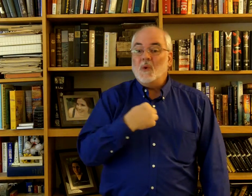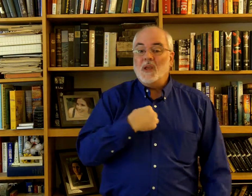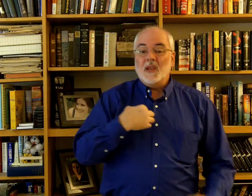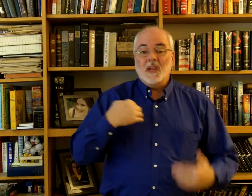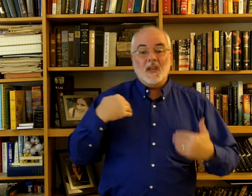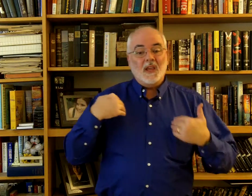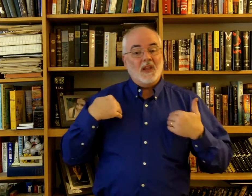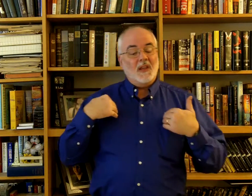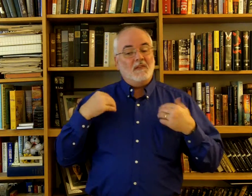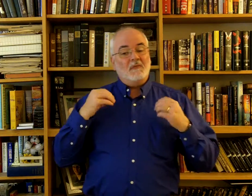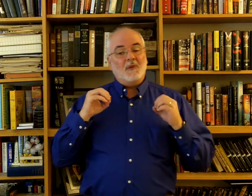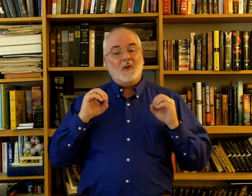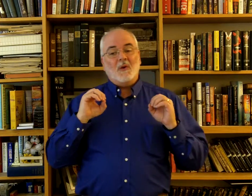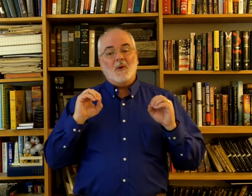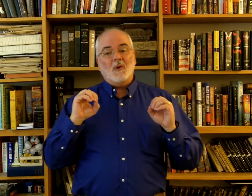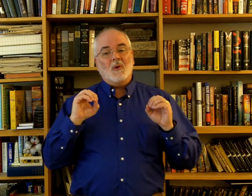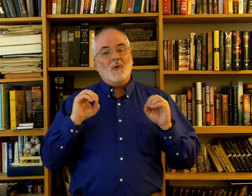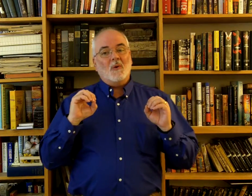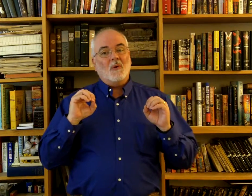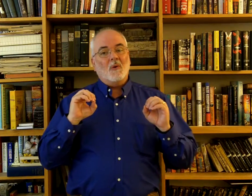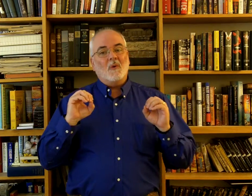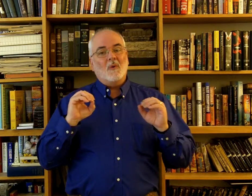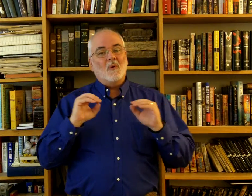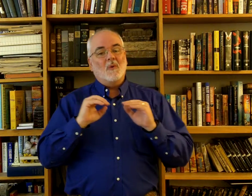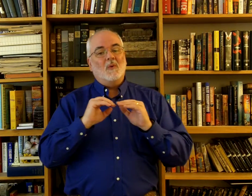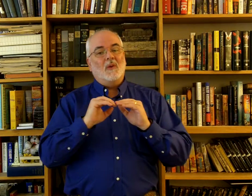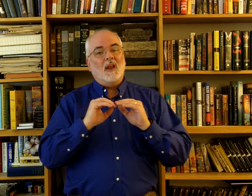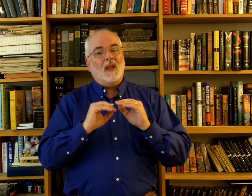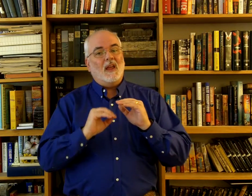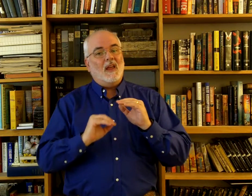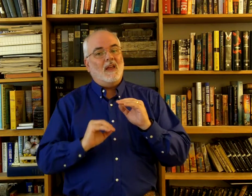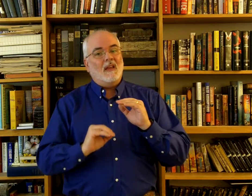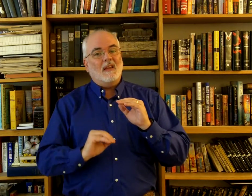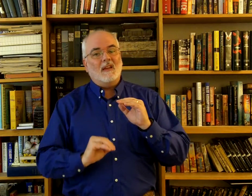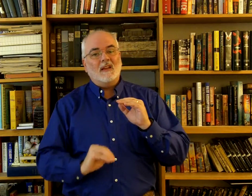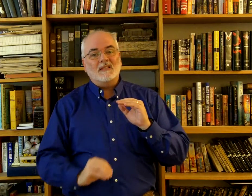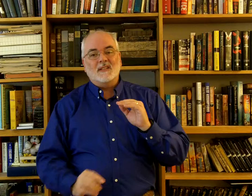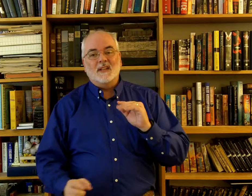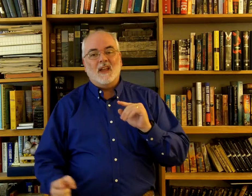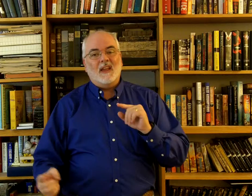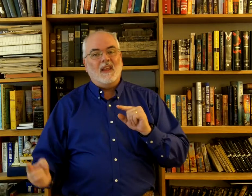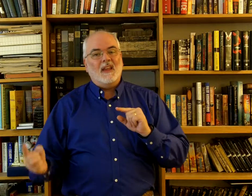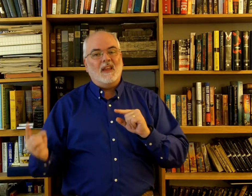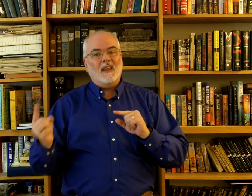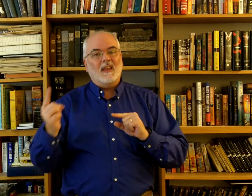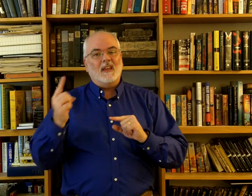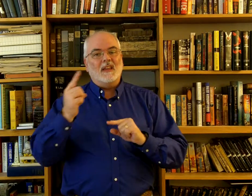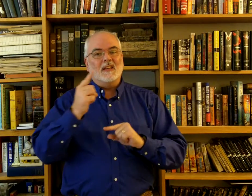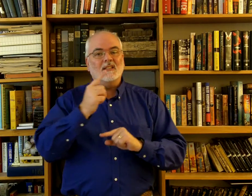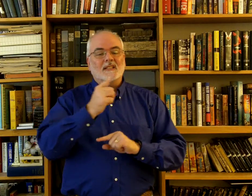We've been there ten thousand